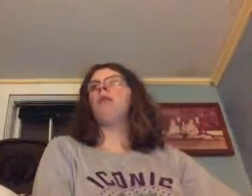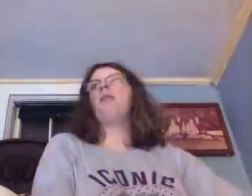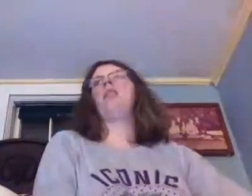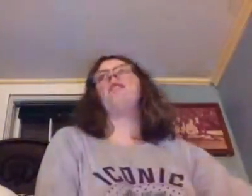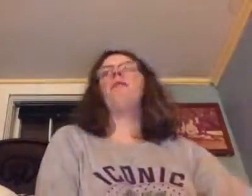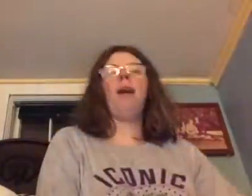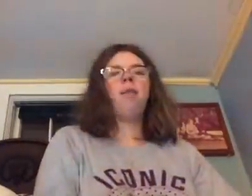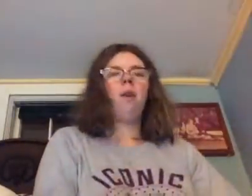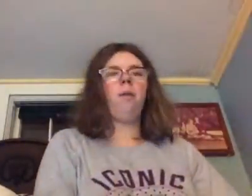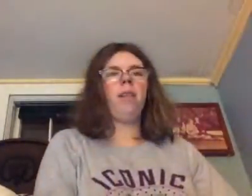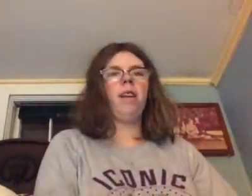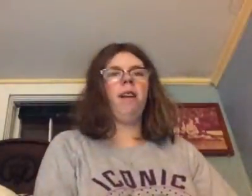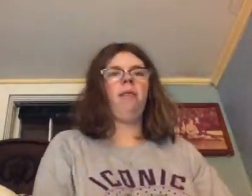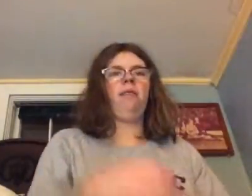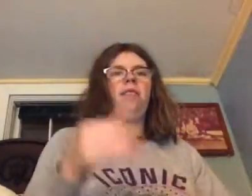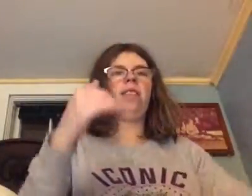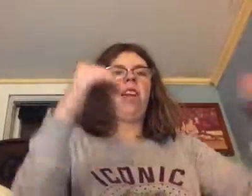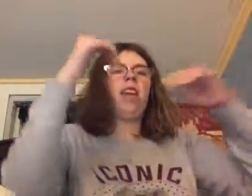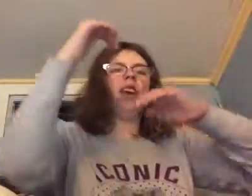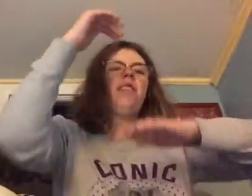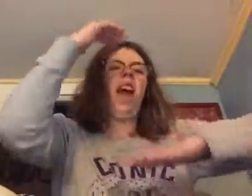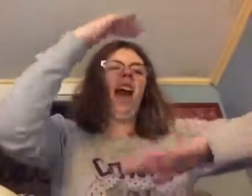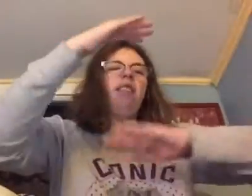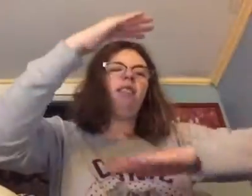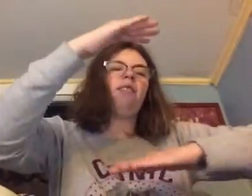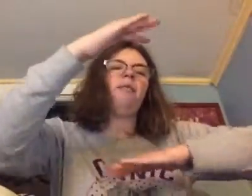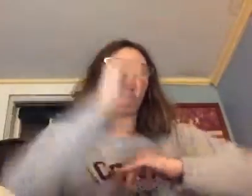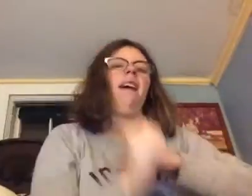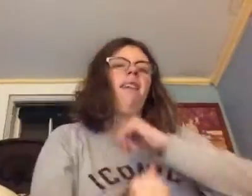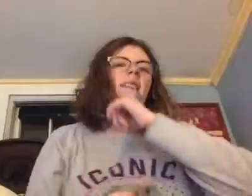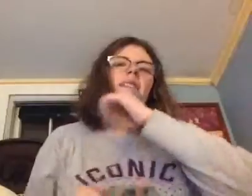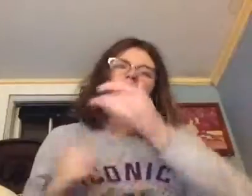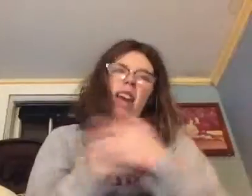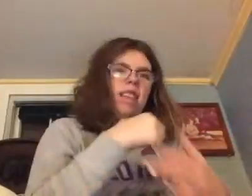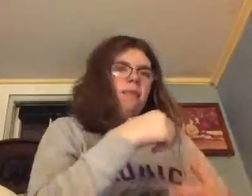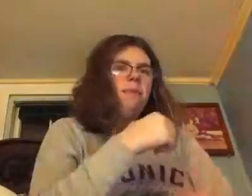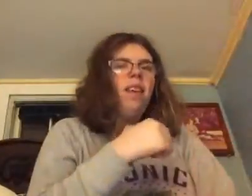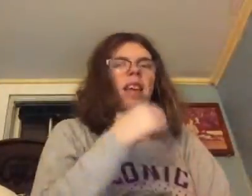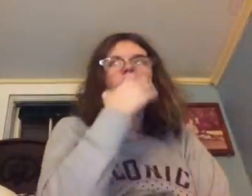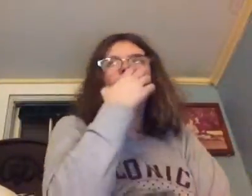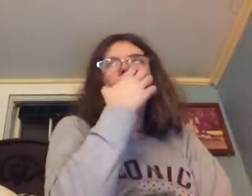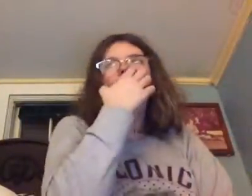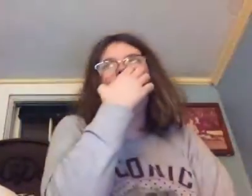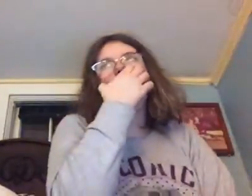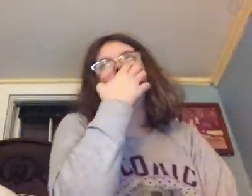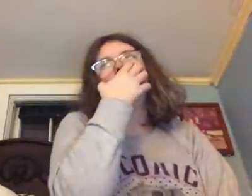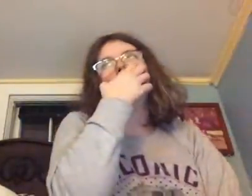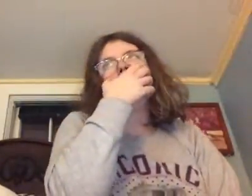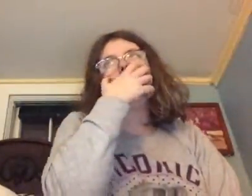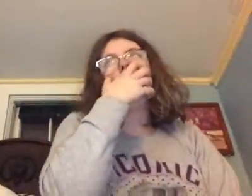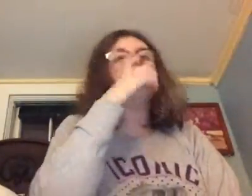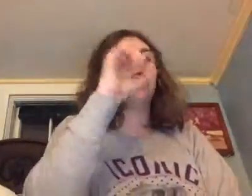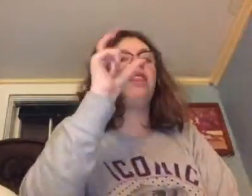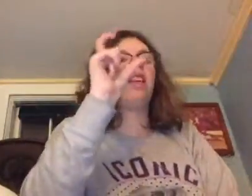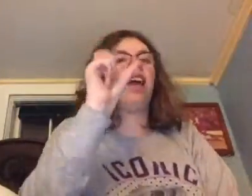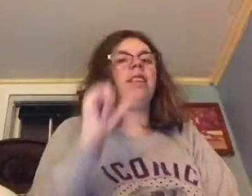would sometimes go in the winter, and there was these huge ice drifts, and my dad would have us kick them. They were like thin ice,